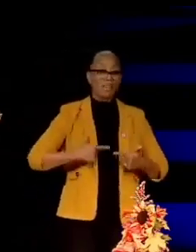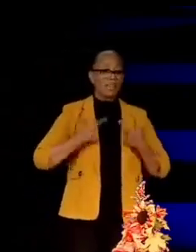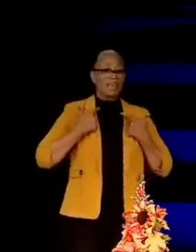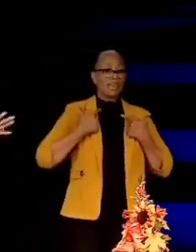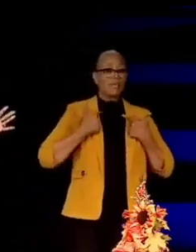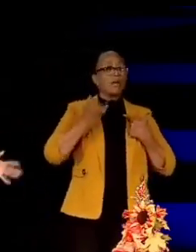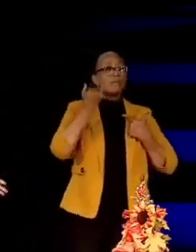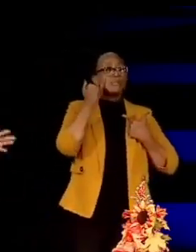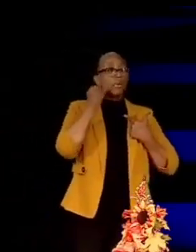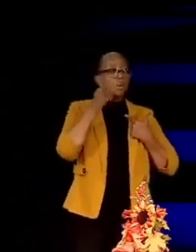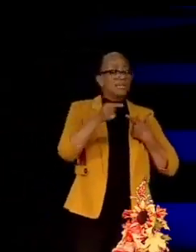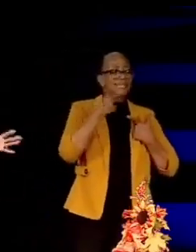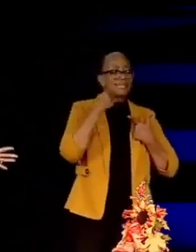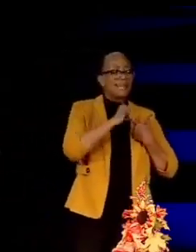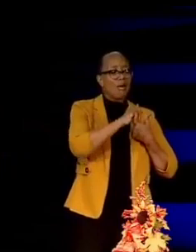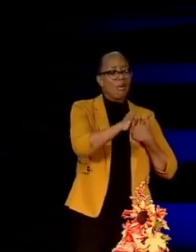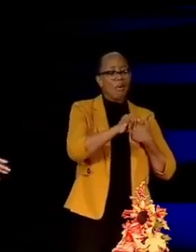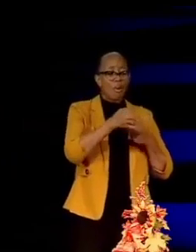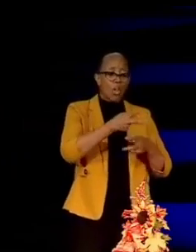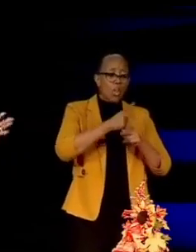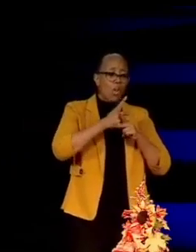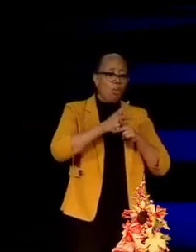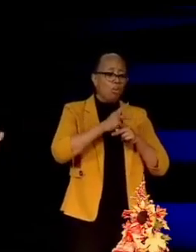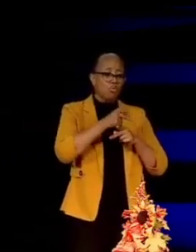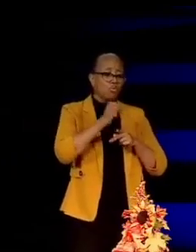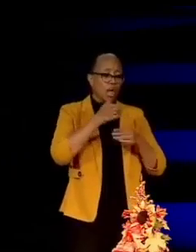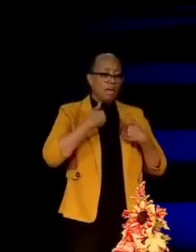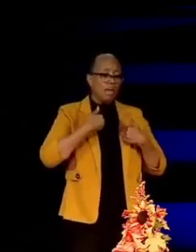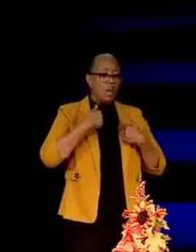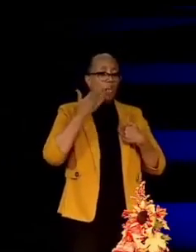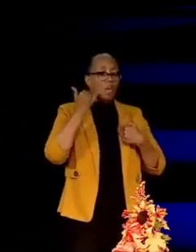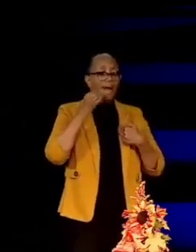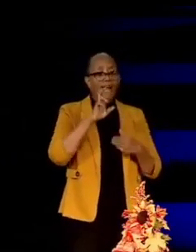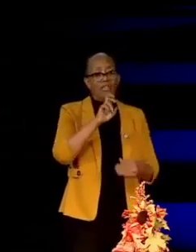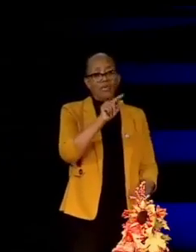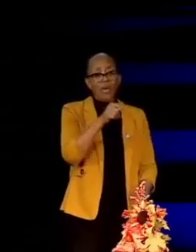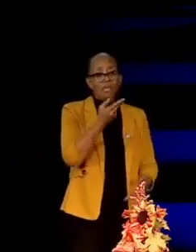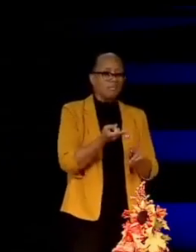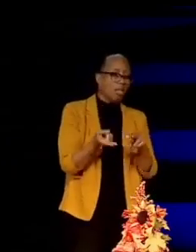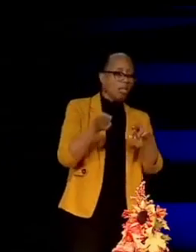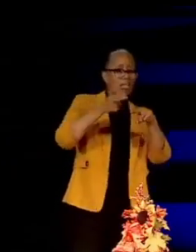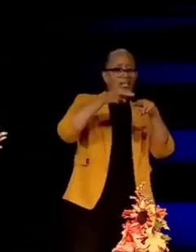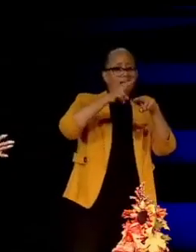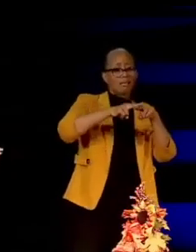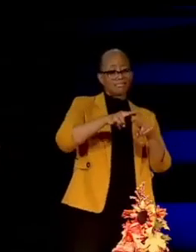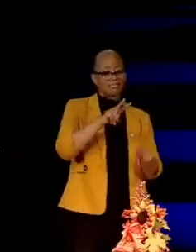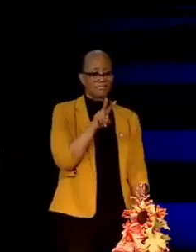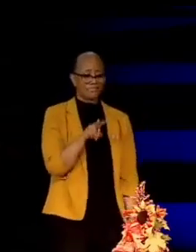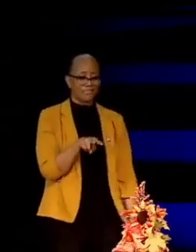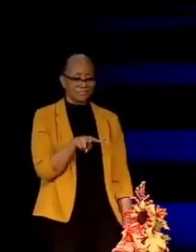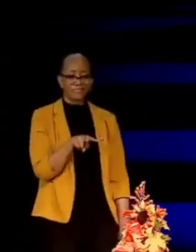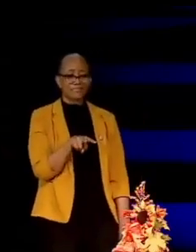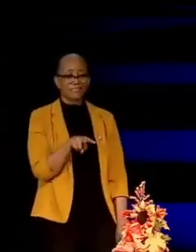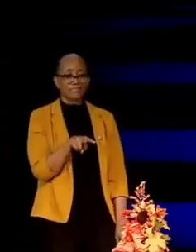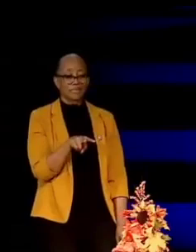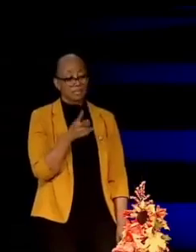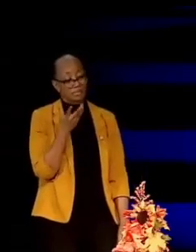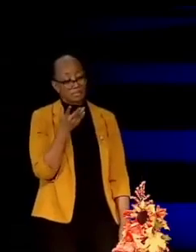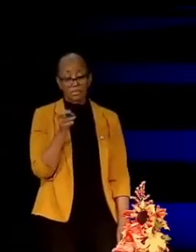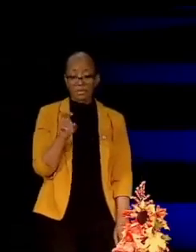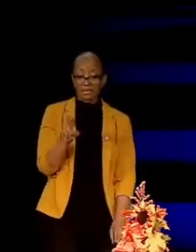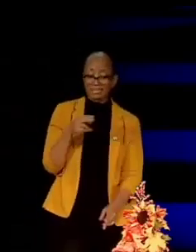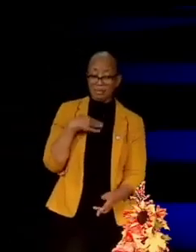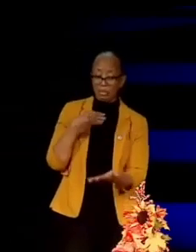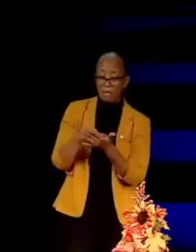When they say you'll never close on your loan because interest rates is high, then you can look at the devil and you look at your